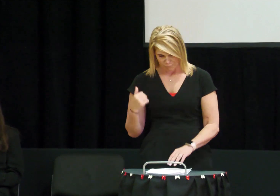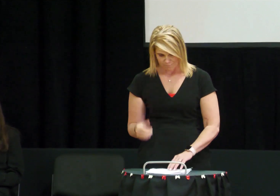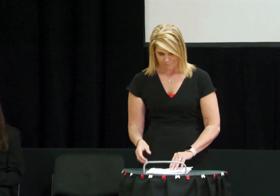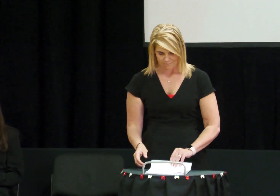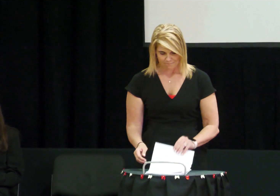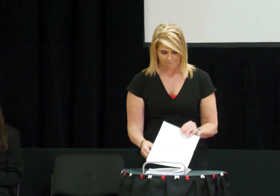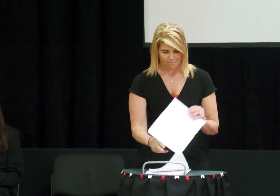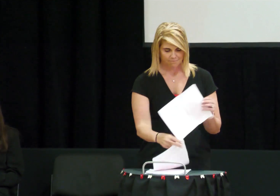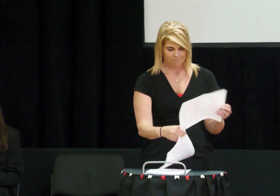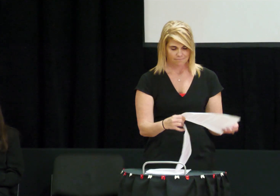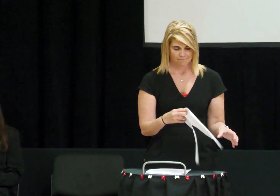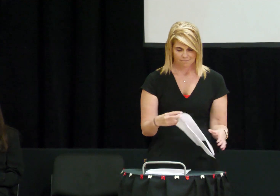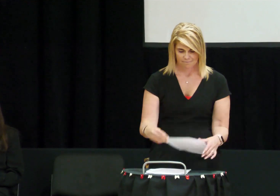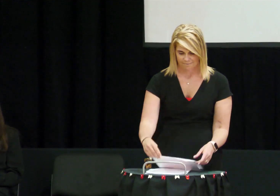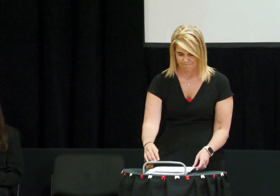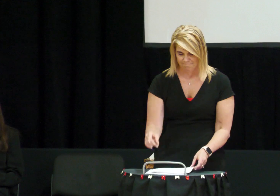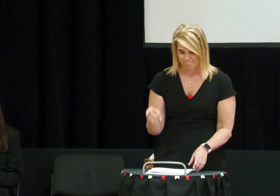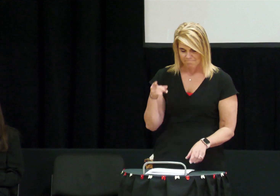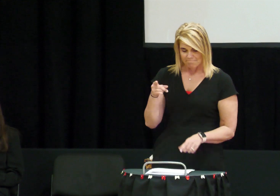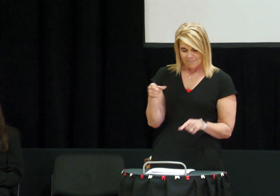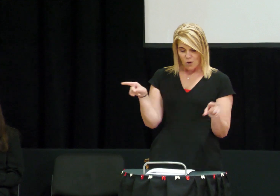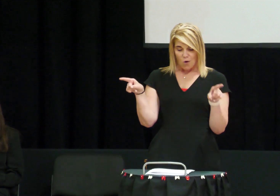he enjoys free heel skiing.